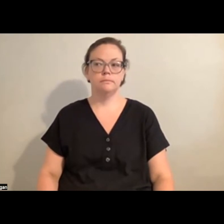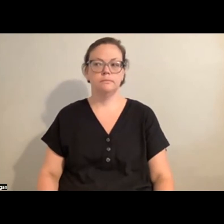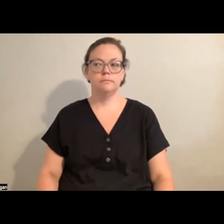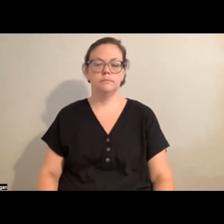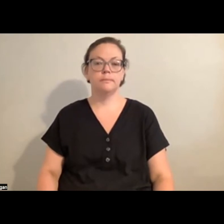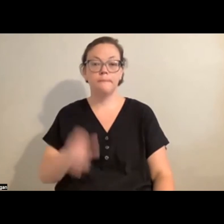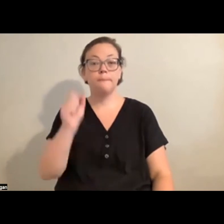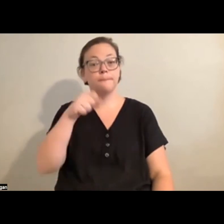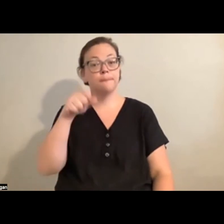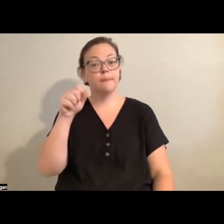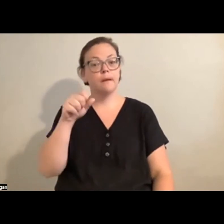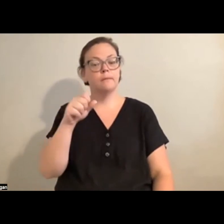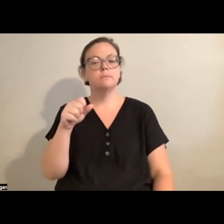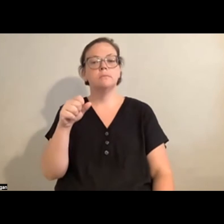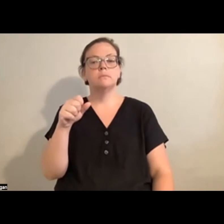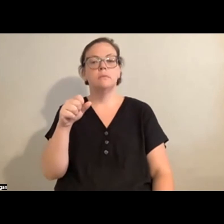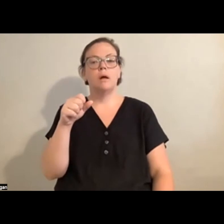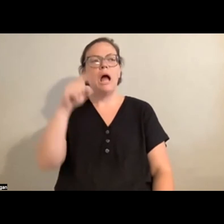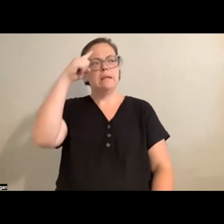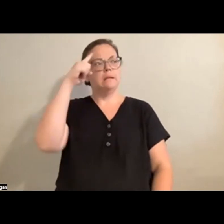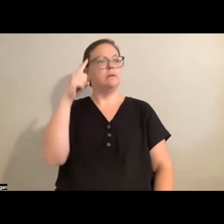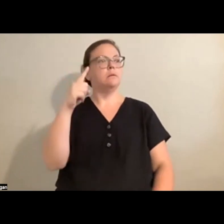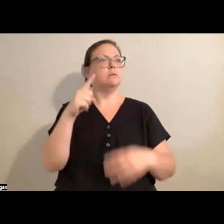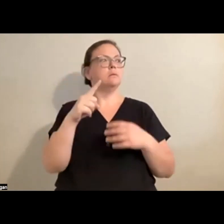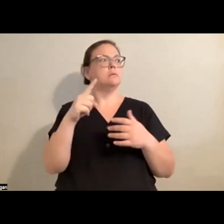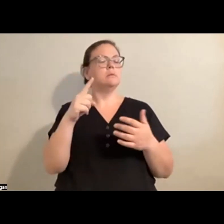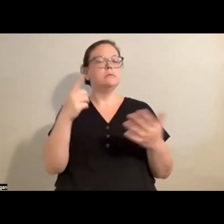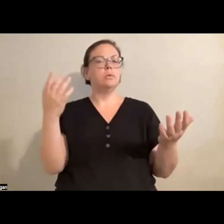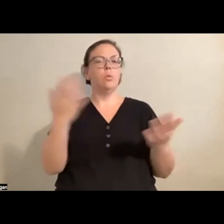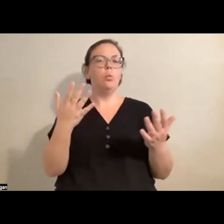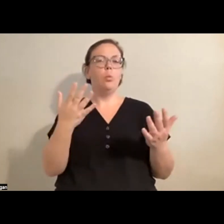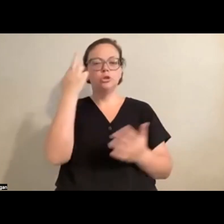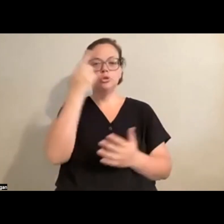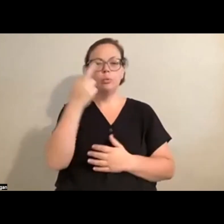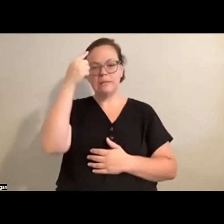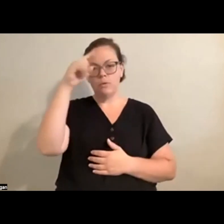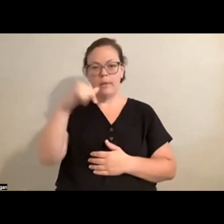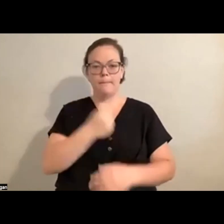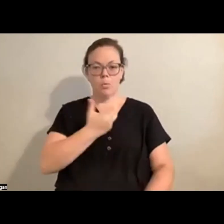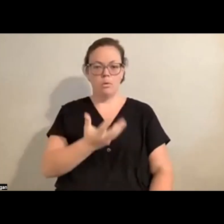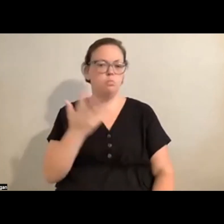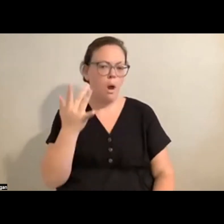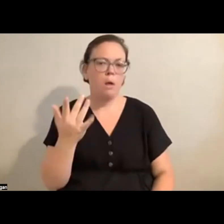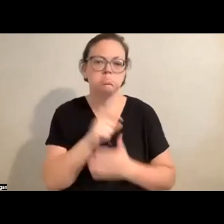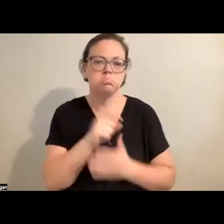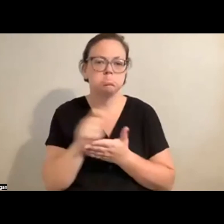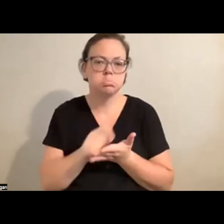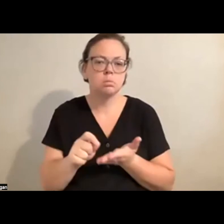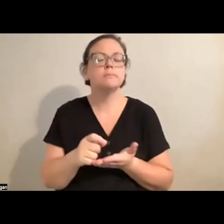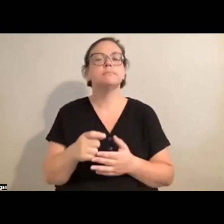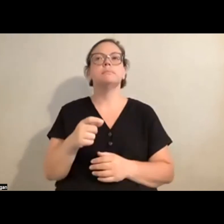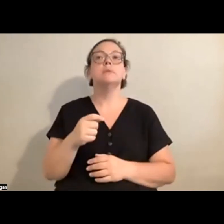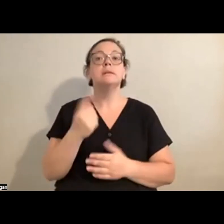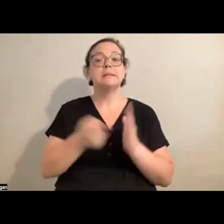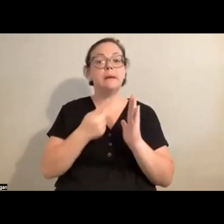Yeah, so I think about like, what is the occasion of a poem, right? Like sometimes when I read a poem, I have to sit